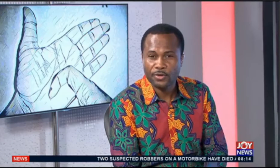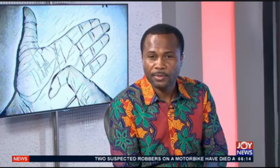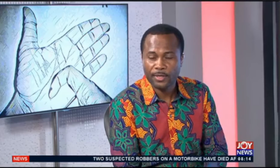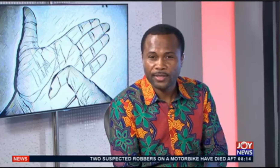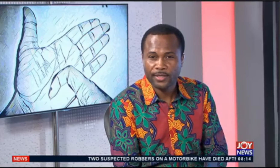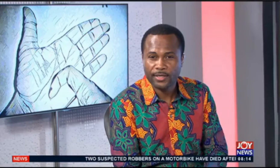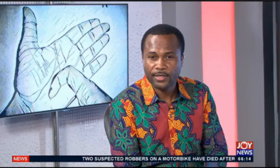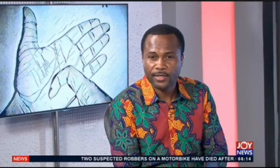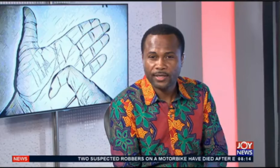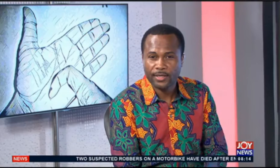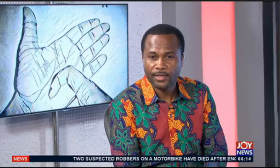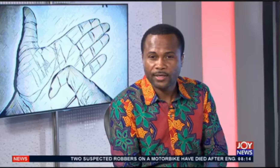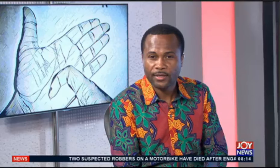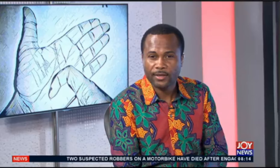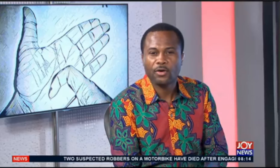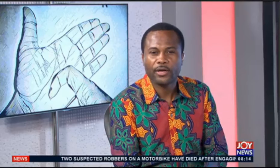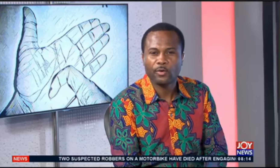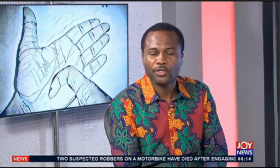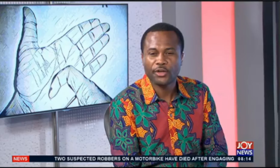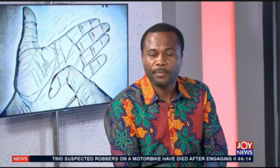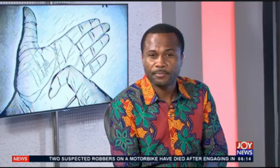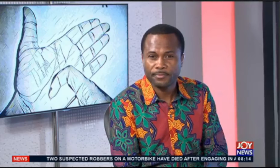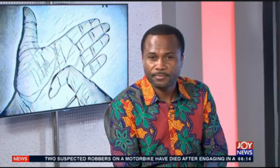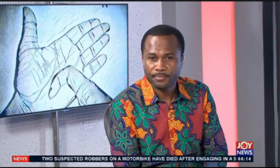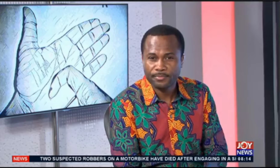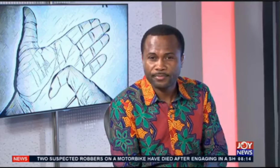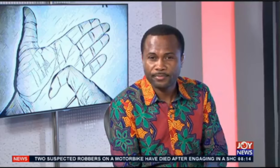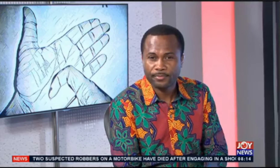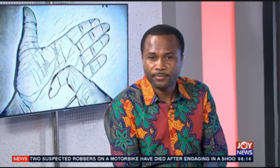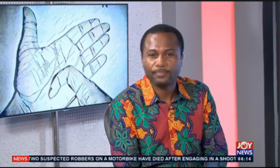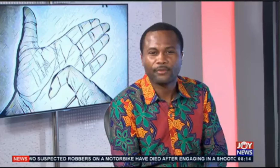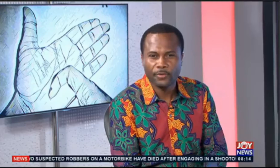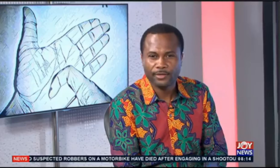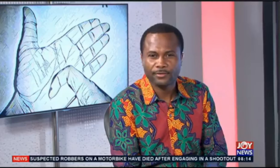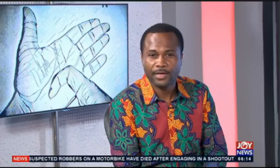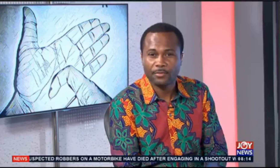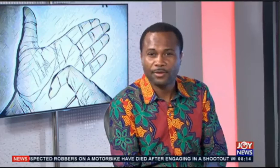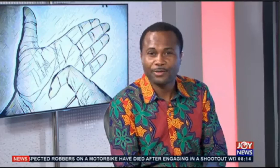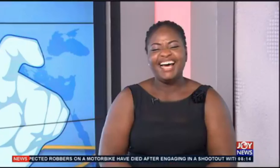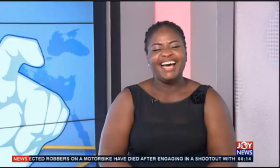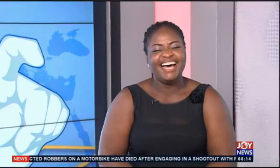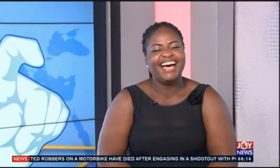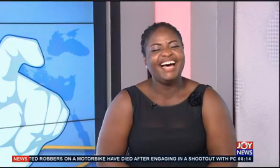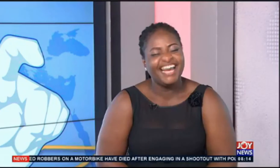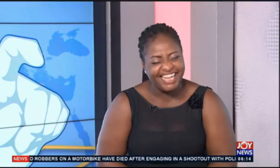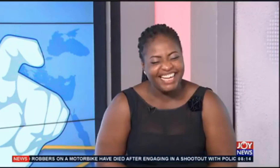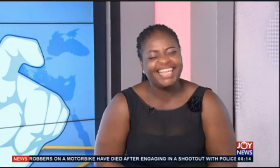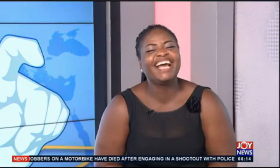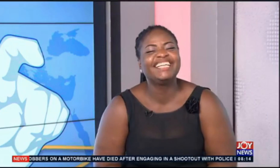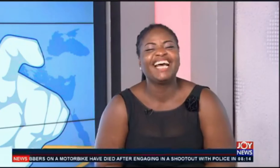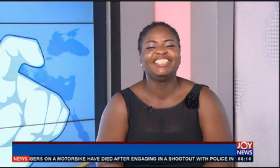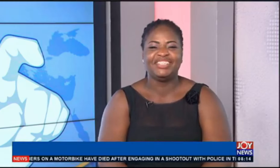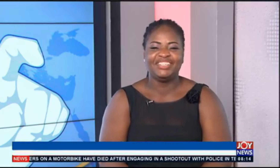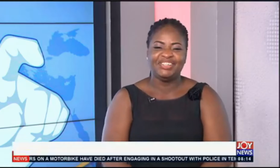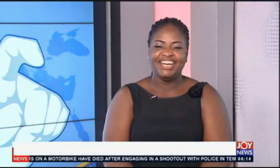Can you hear me? Loud and clear. Okay. What's your name? Tony. Great. Love, do you know Tony?